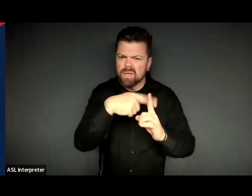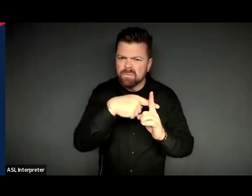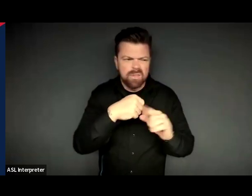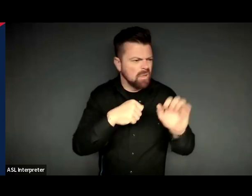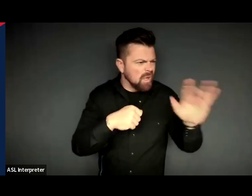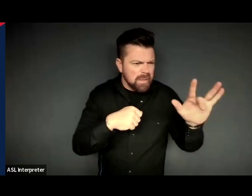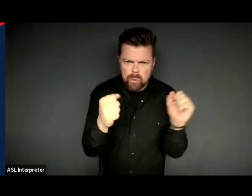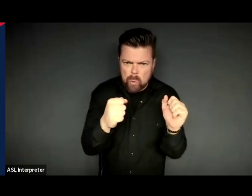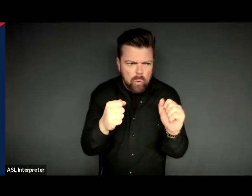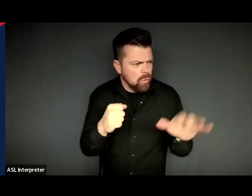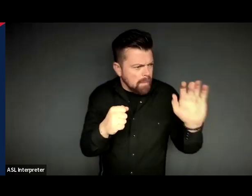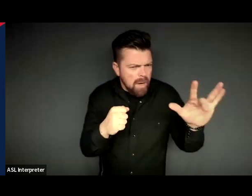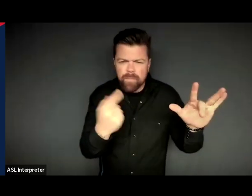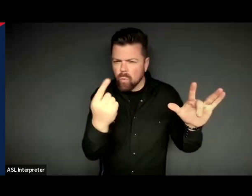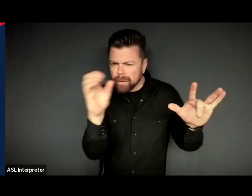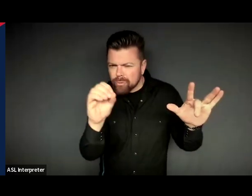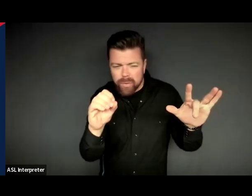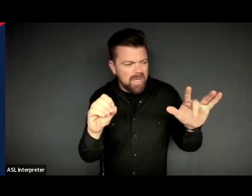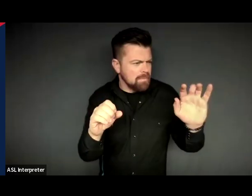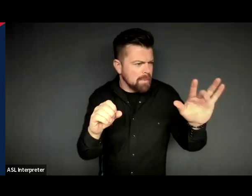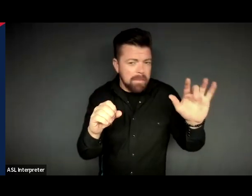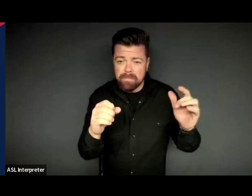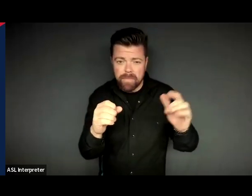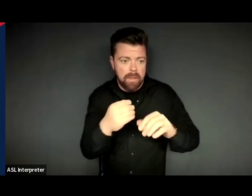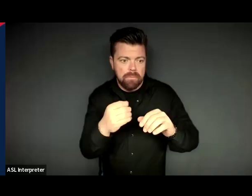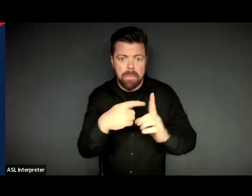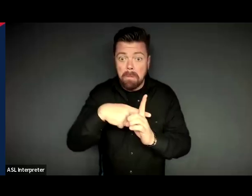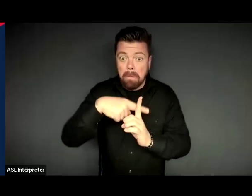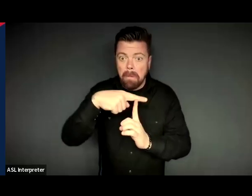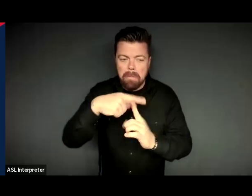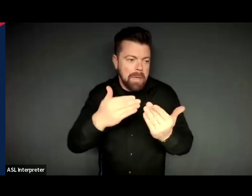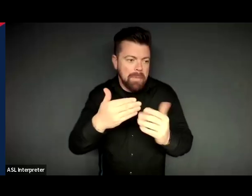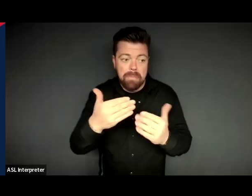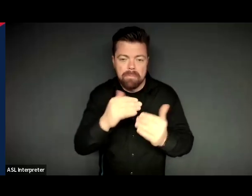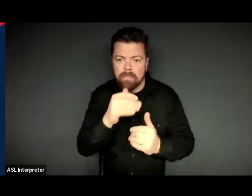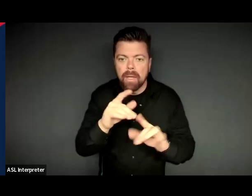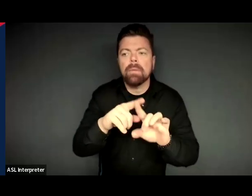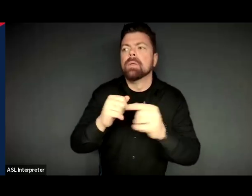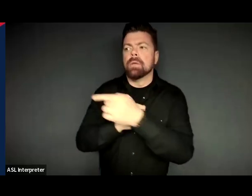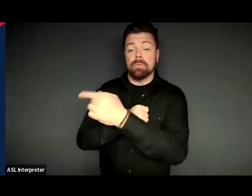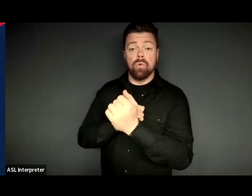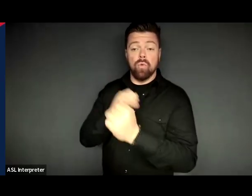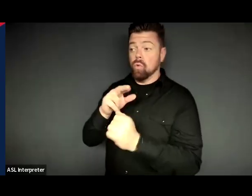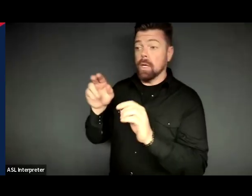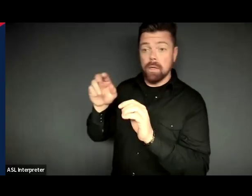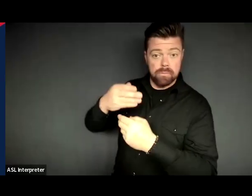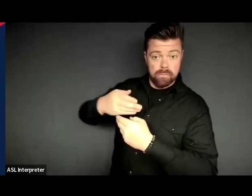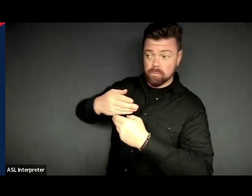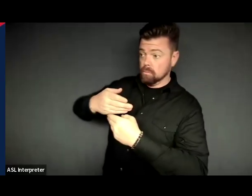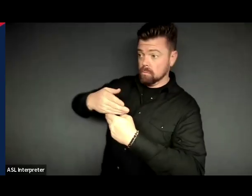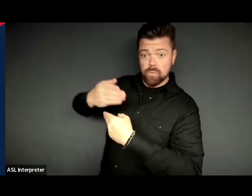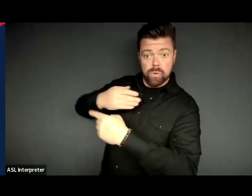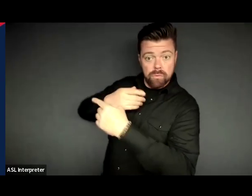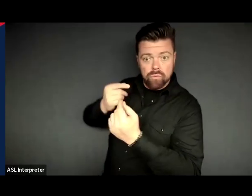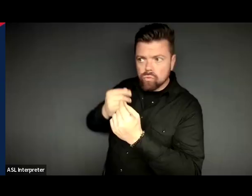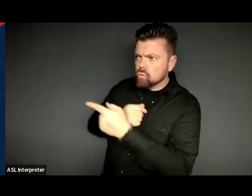sit closer to the vent or in the window in the sunlight. But if you have a temperature control problems, you want to